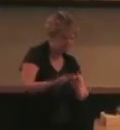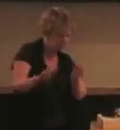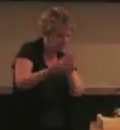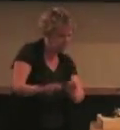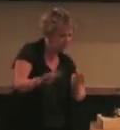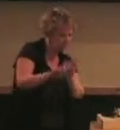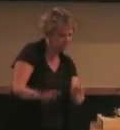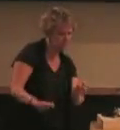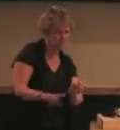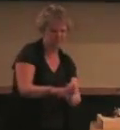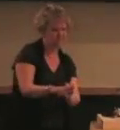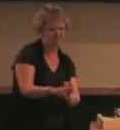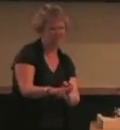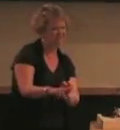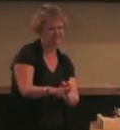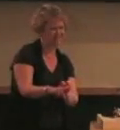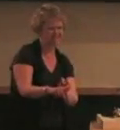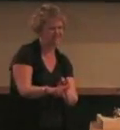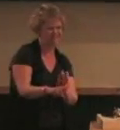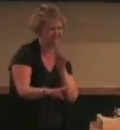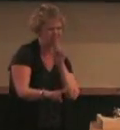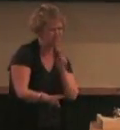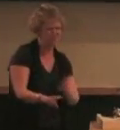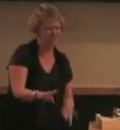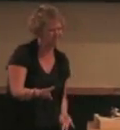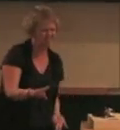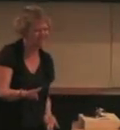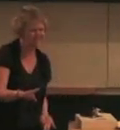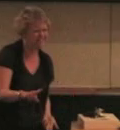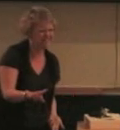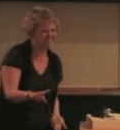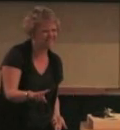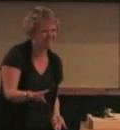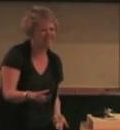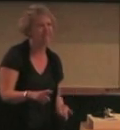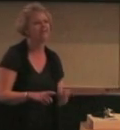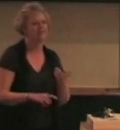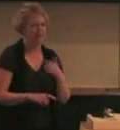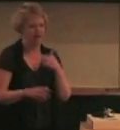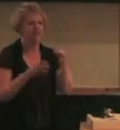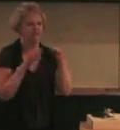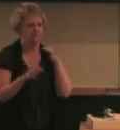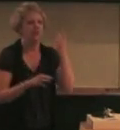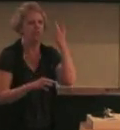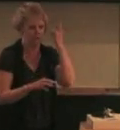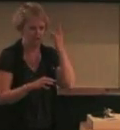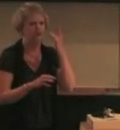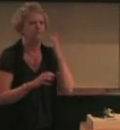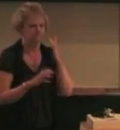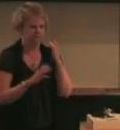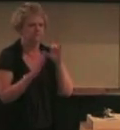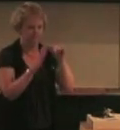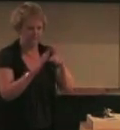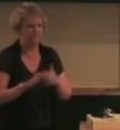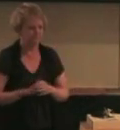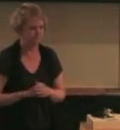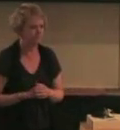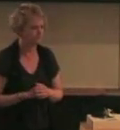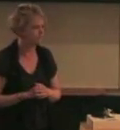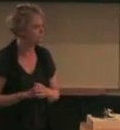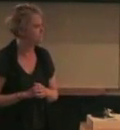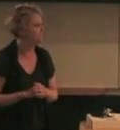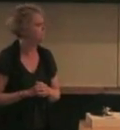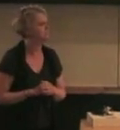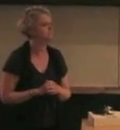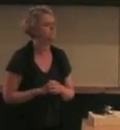these patients, they don't really mix. And I'll go into why that is. So